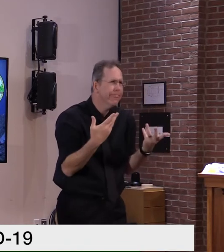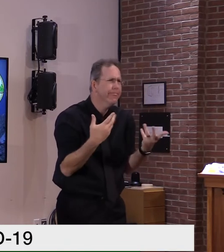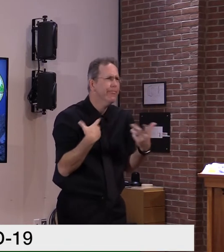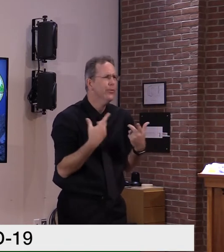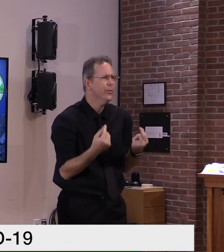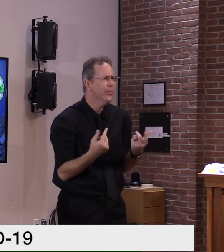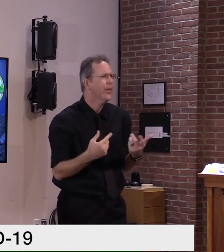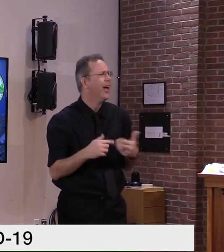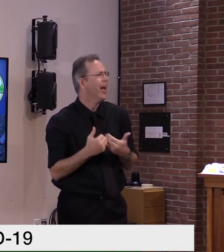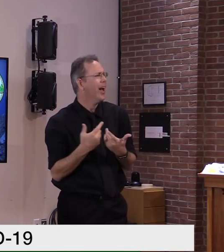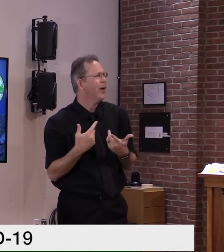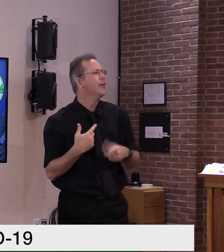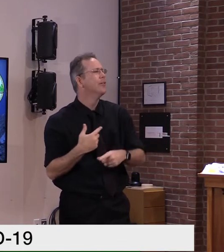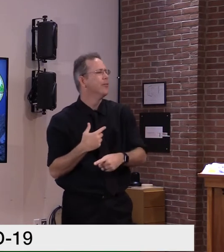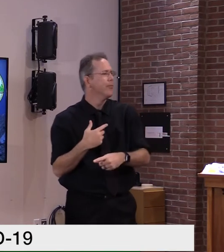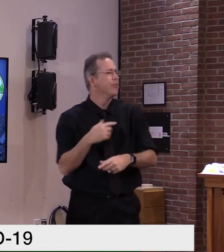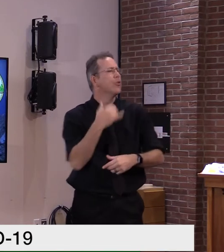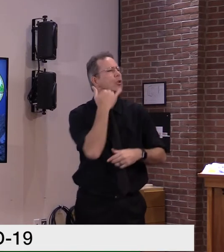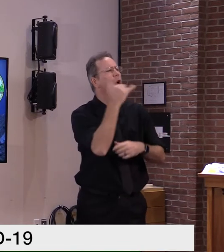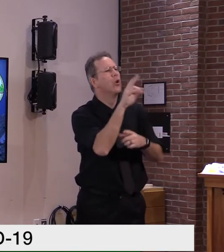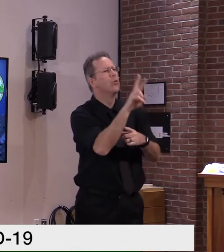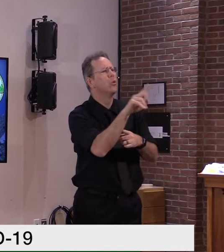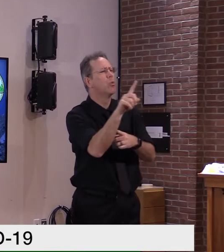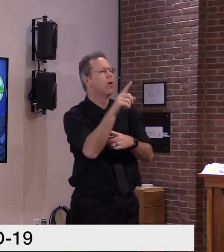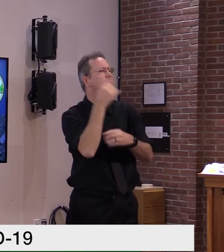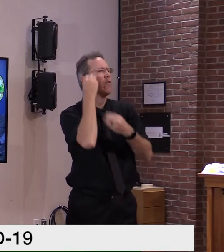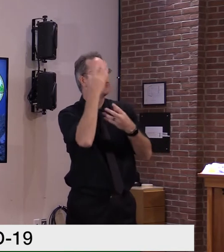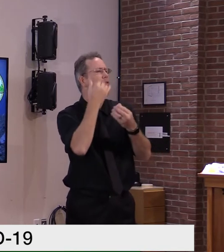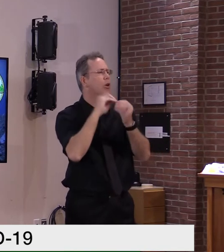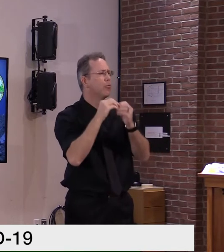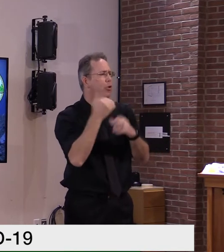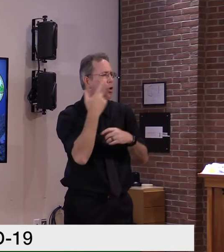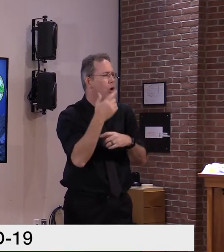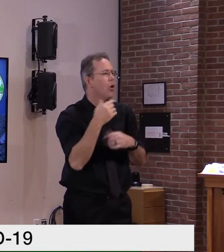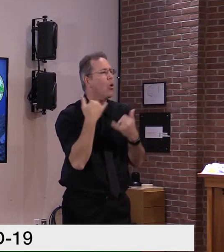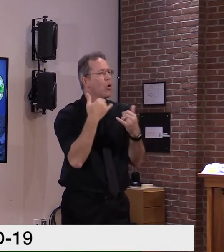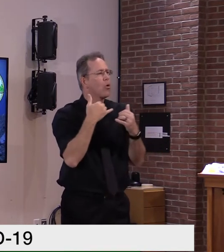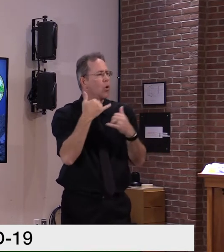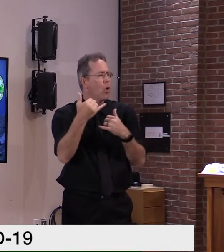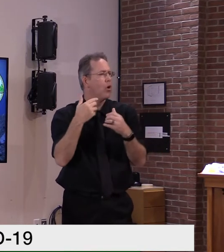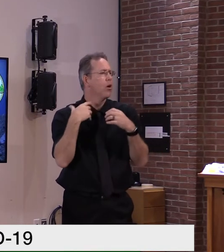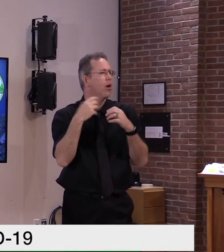will assist in making sure that this person gets registered.